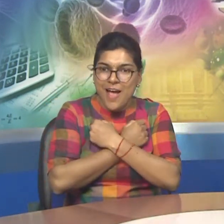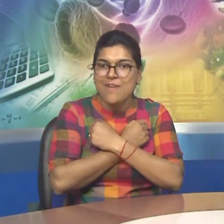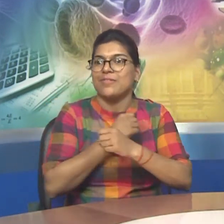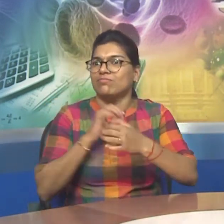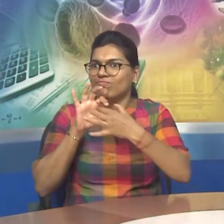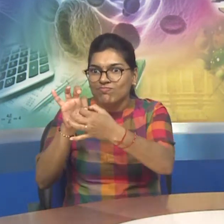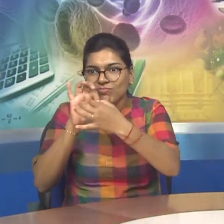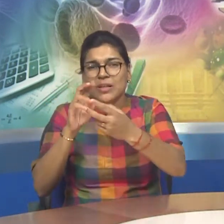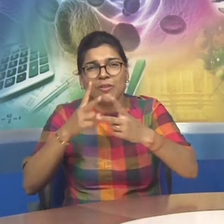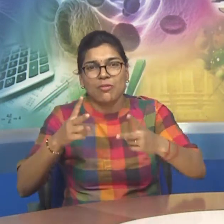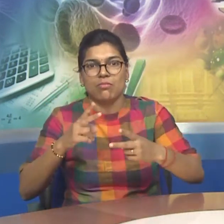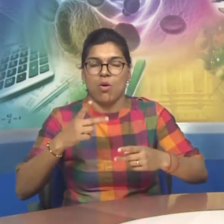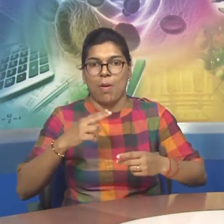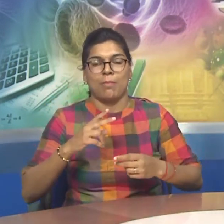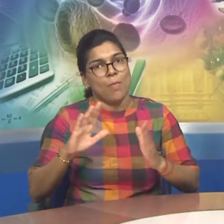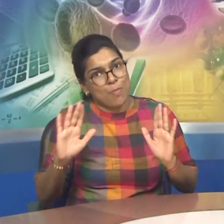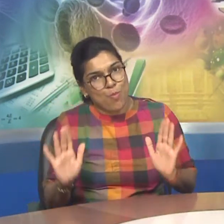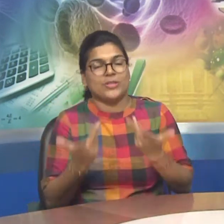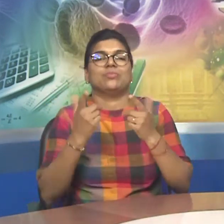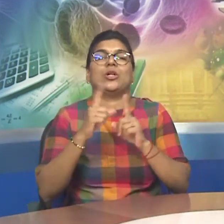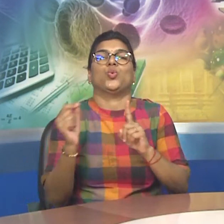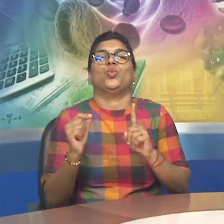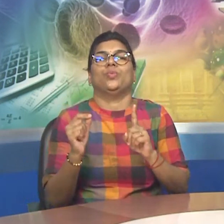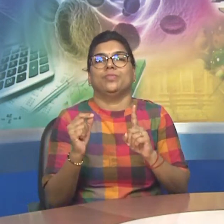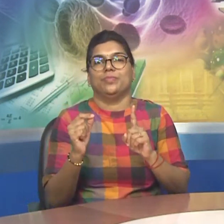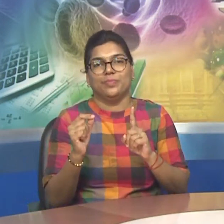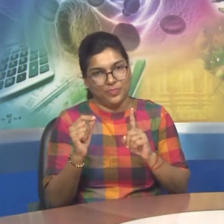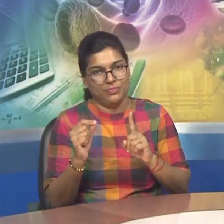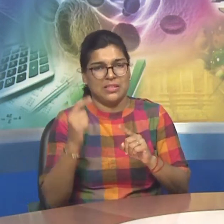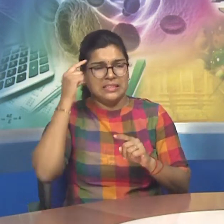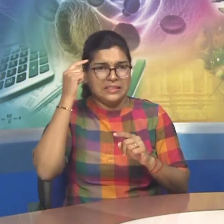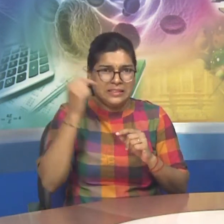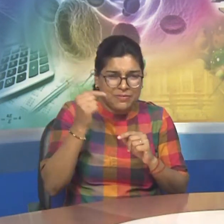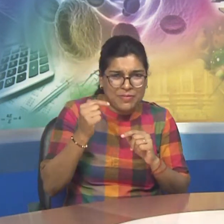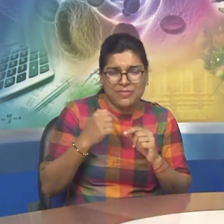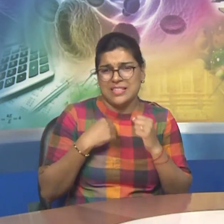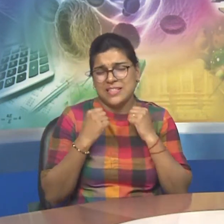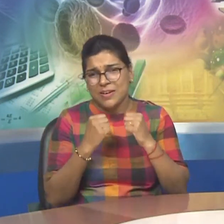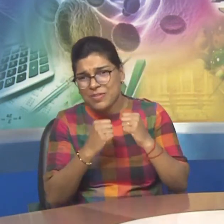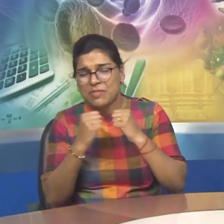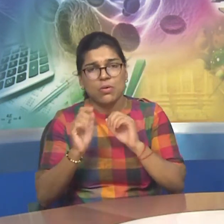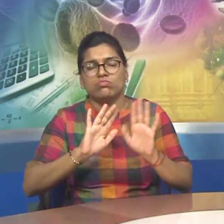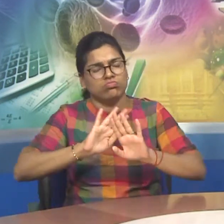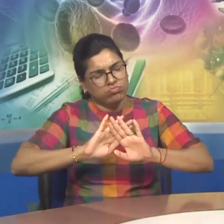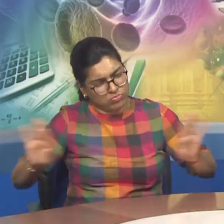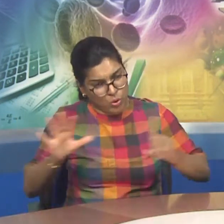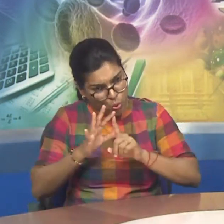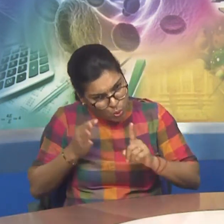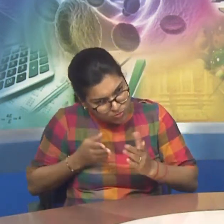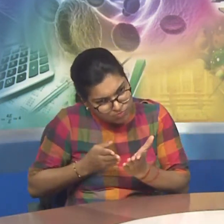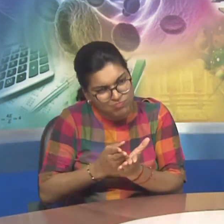responsibility to practice being positive.